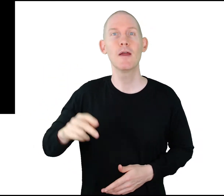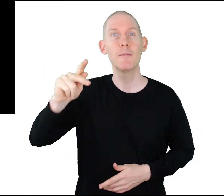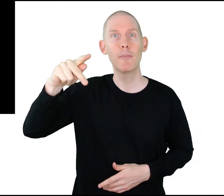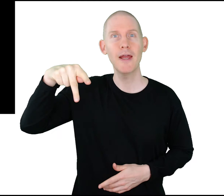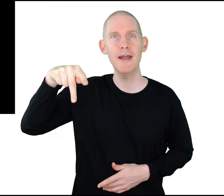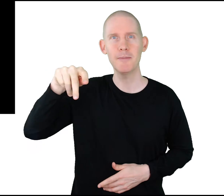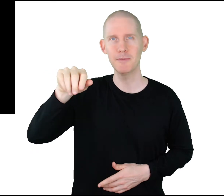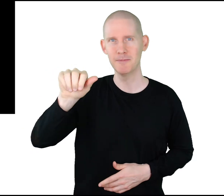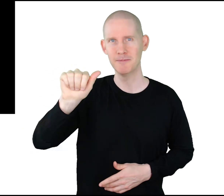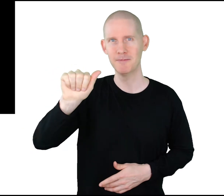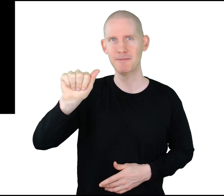Pam.